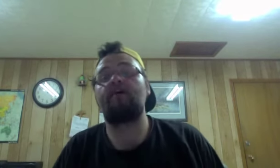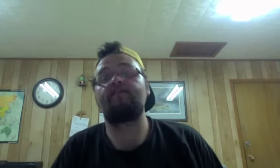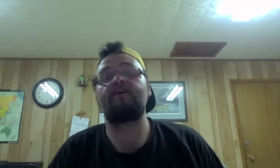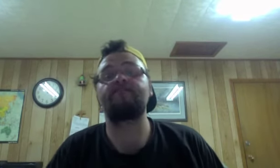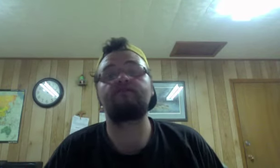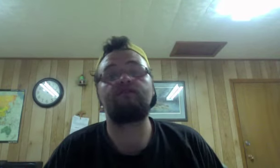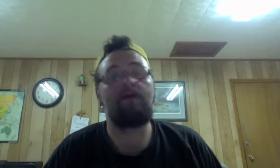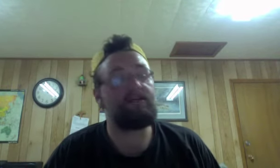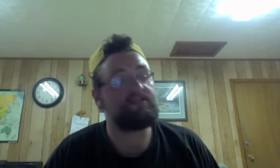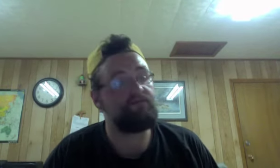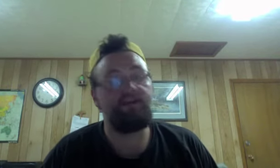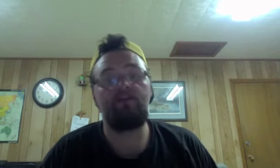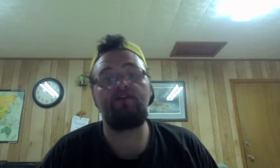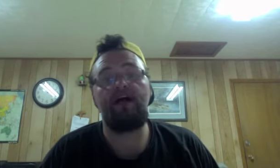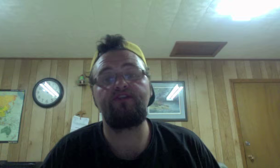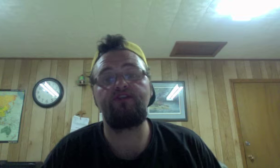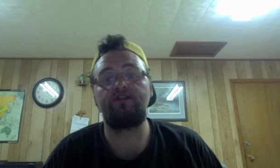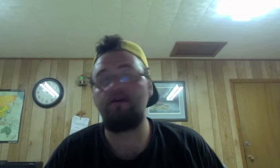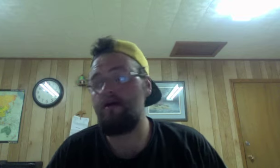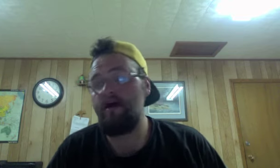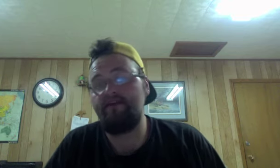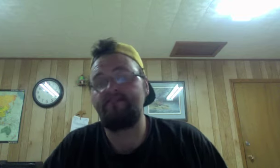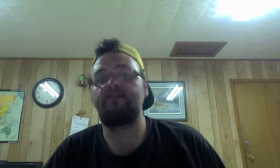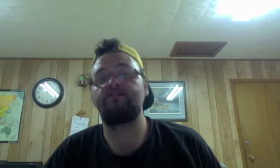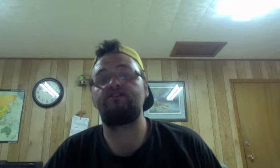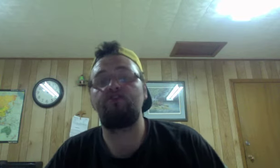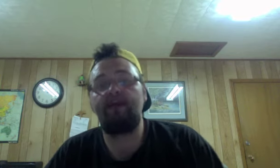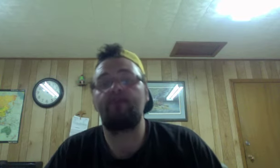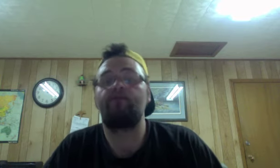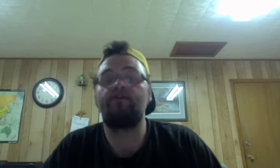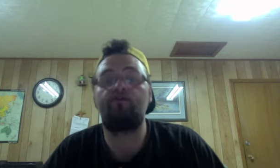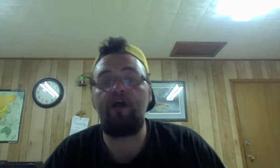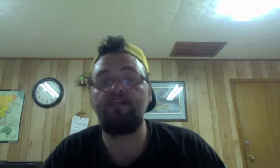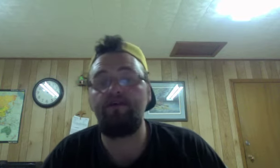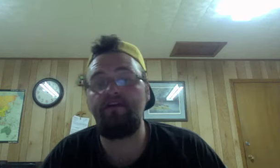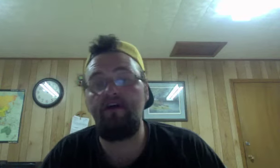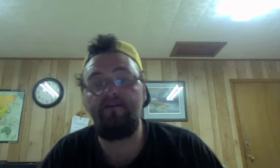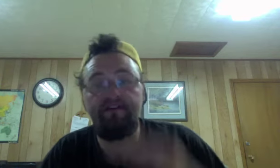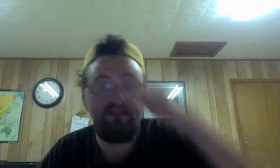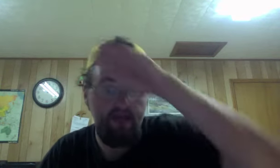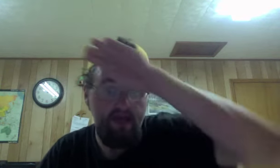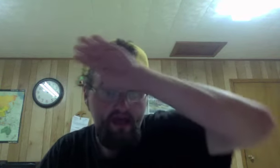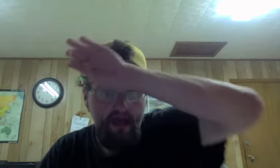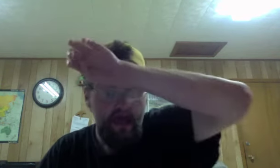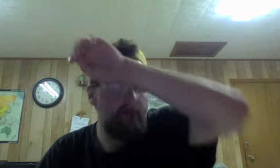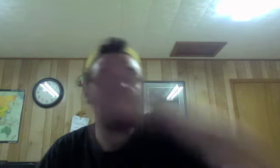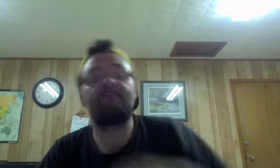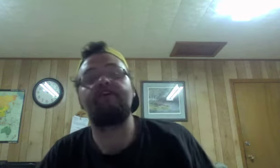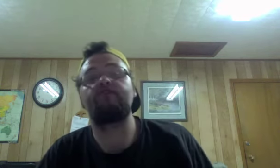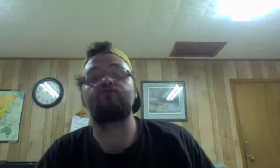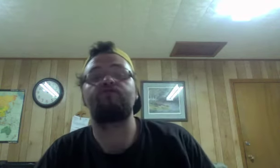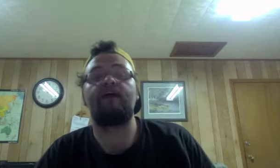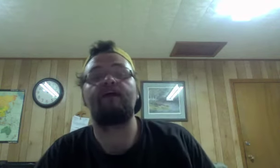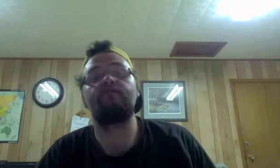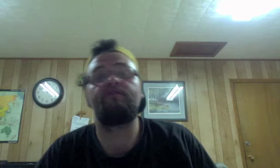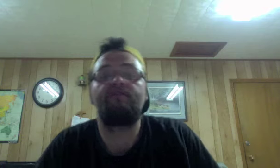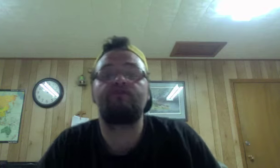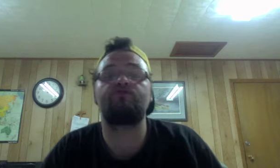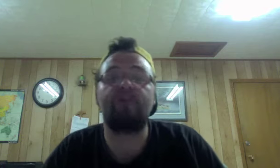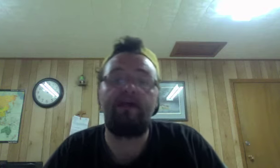offense I mean he's pretty clear last year at the end of the season he showed he had a real grasp on the offense and I'm a big fan of Drew Tate I really think Drew Tate